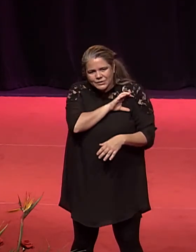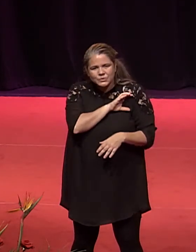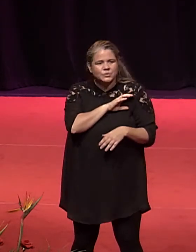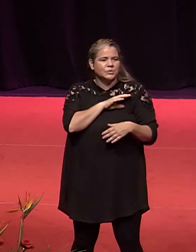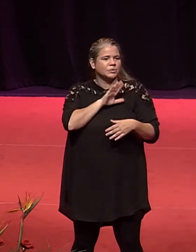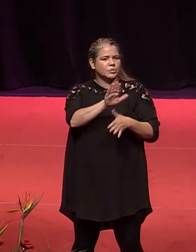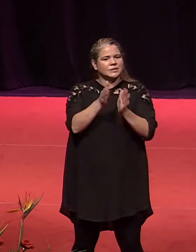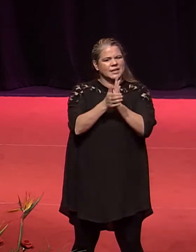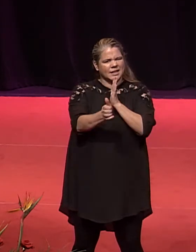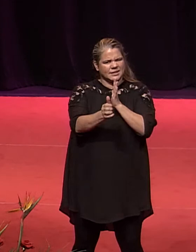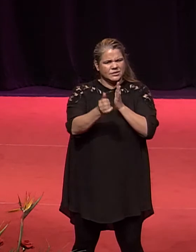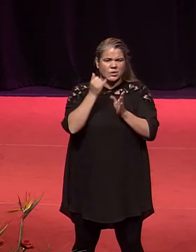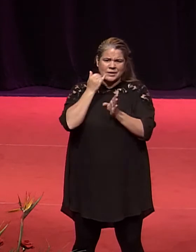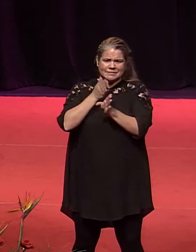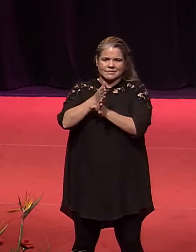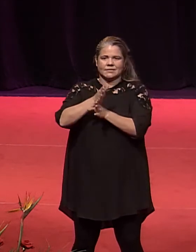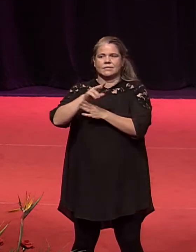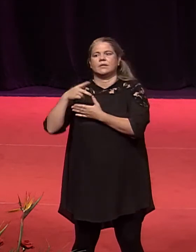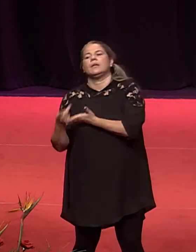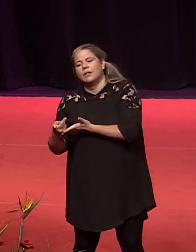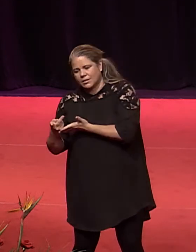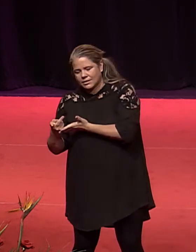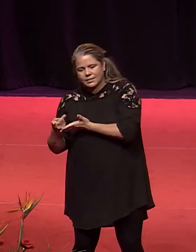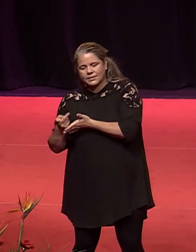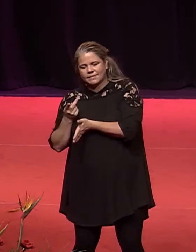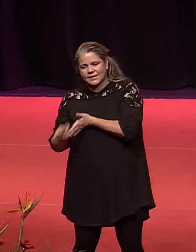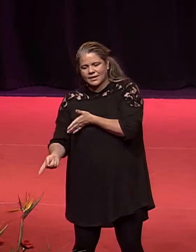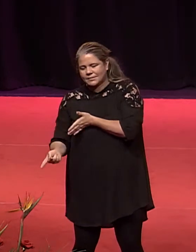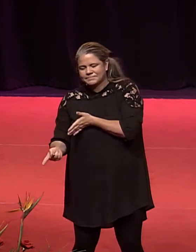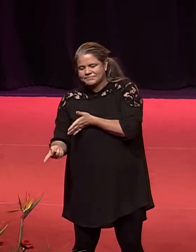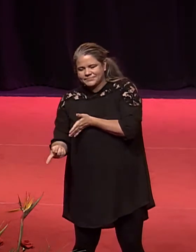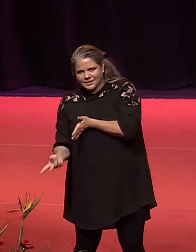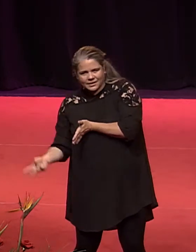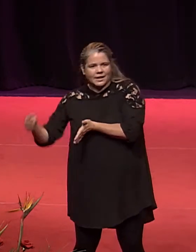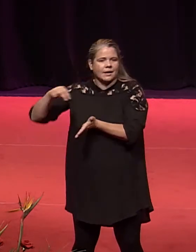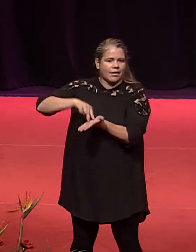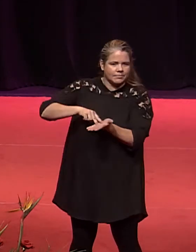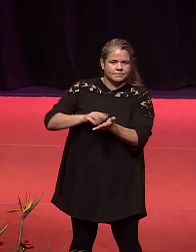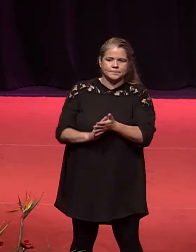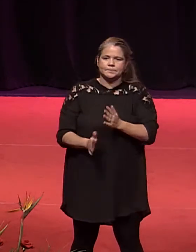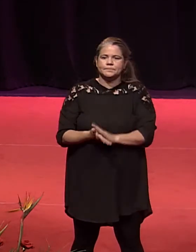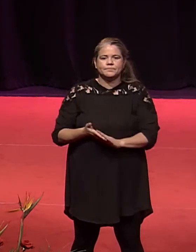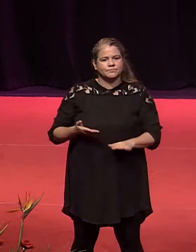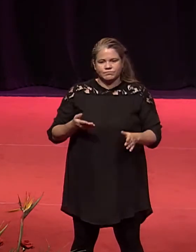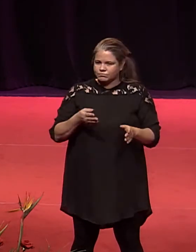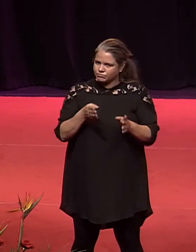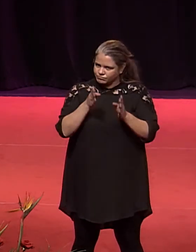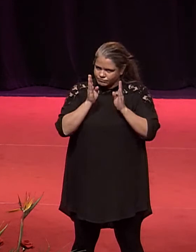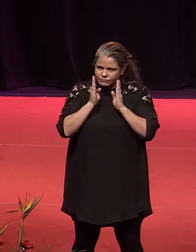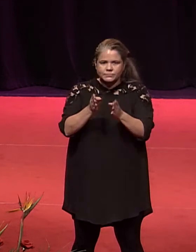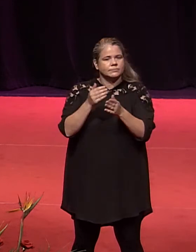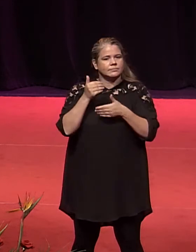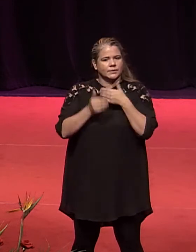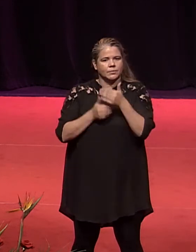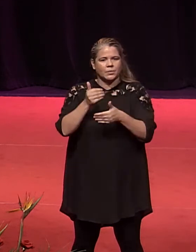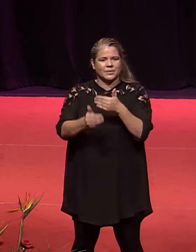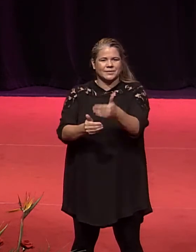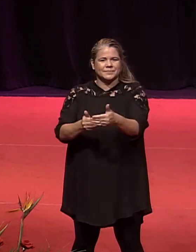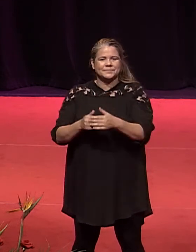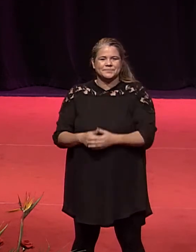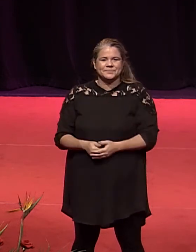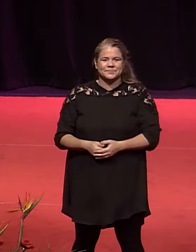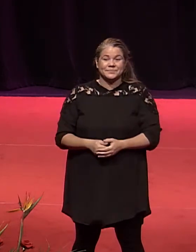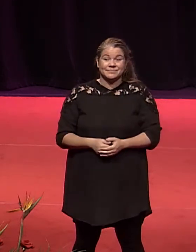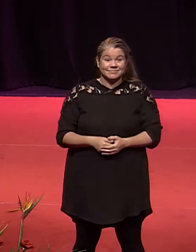or twice, get up again. Brush yourself off, and never again be afraid of a tumble. Oh, and here's